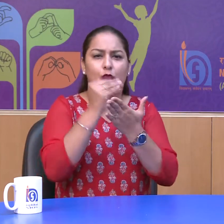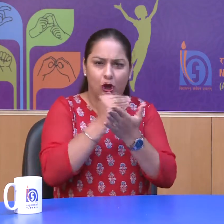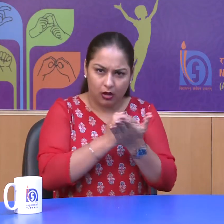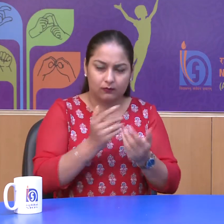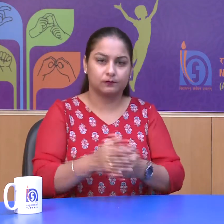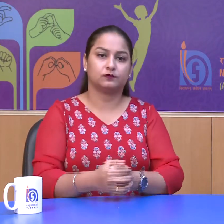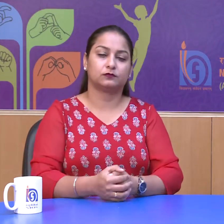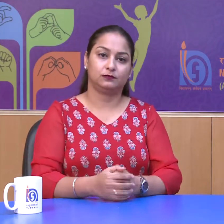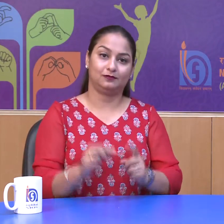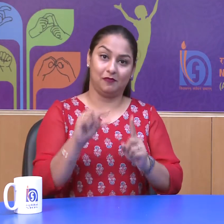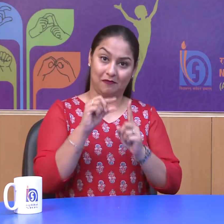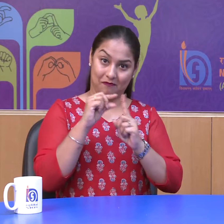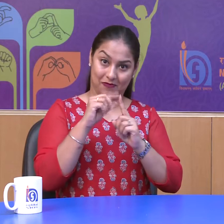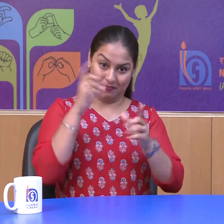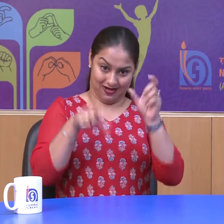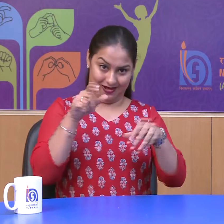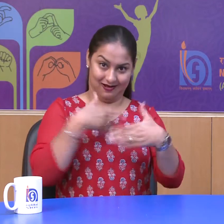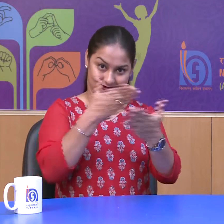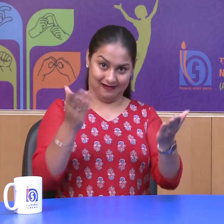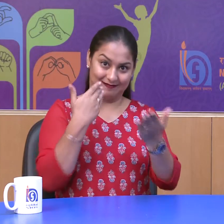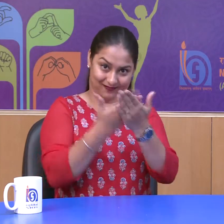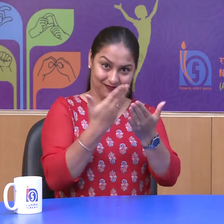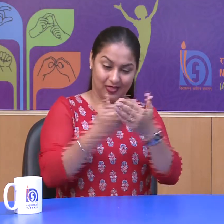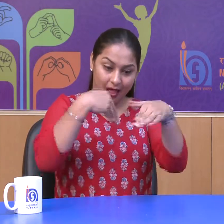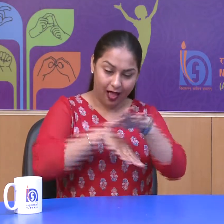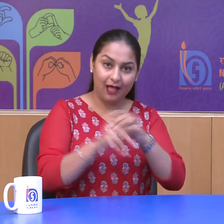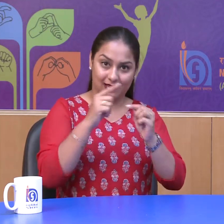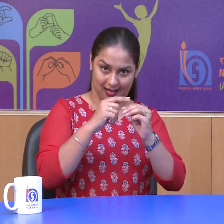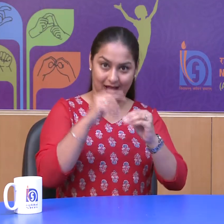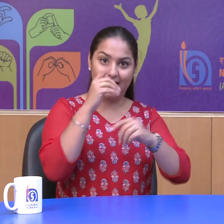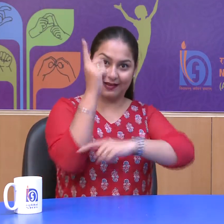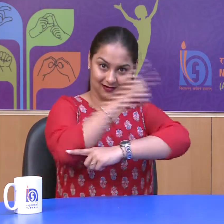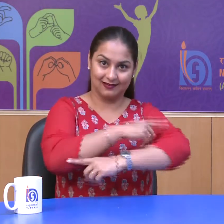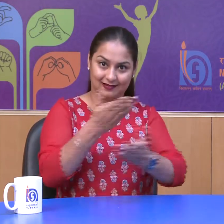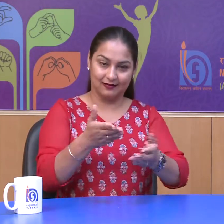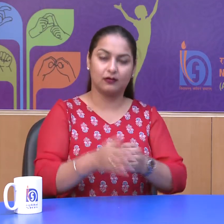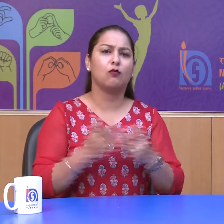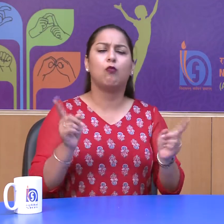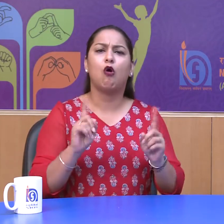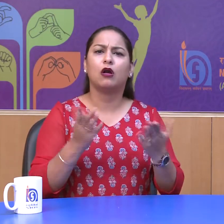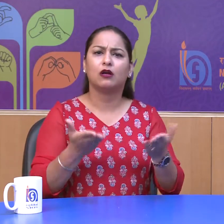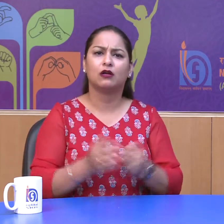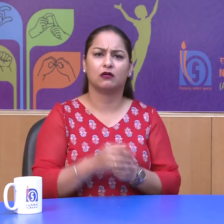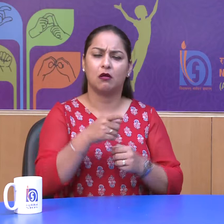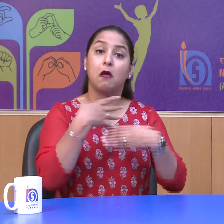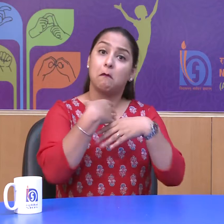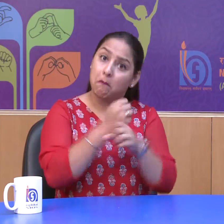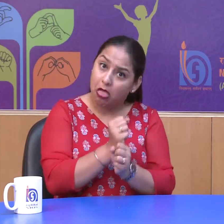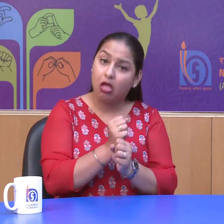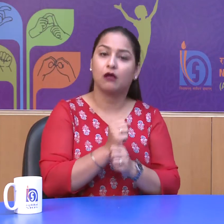People's participation in the election is what makes our